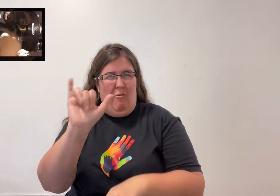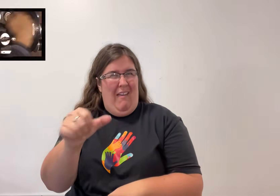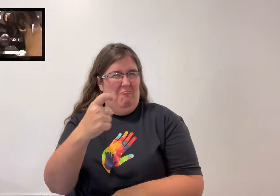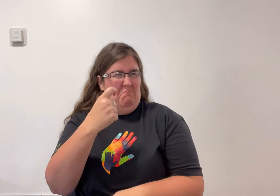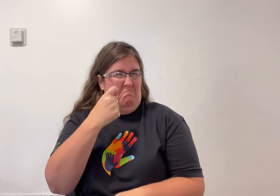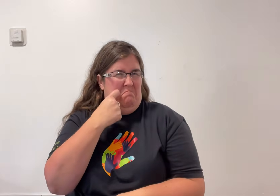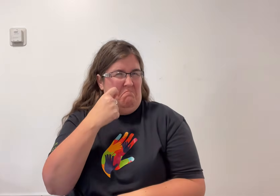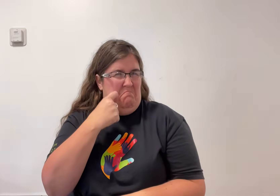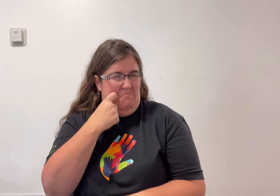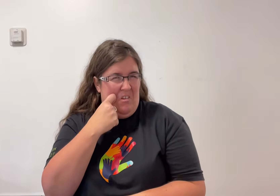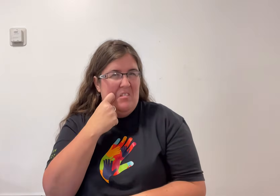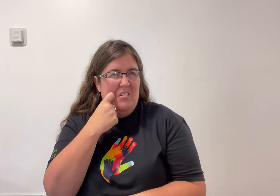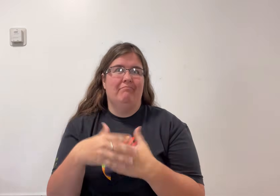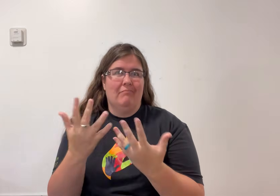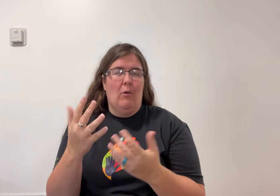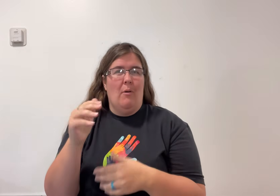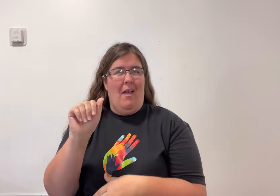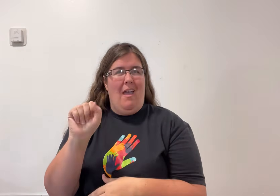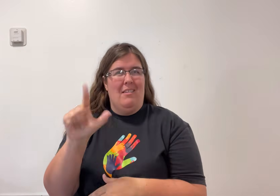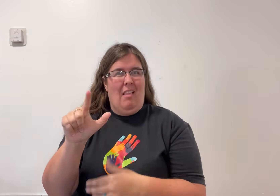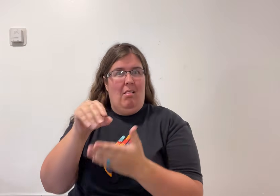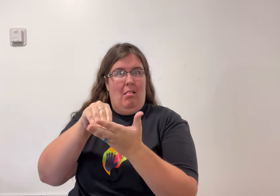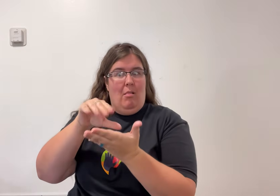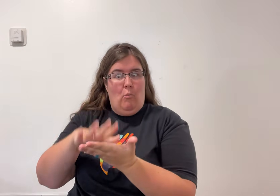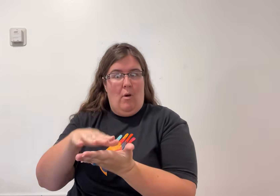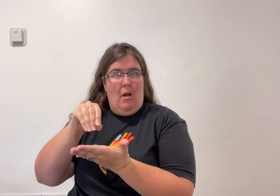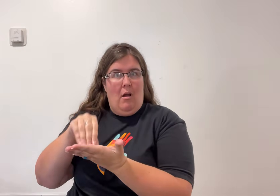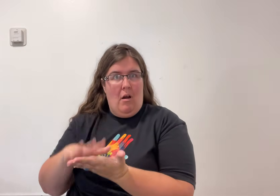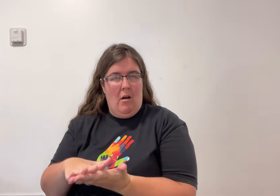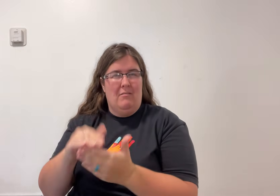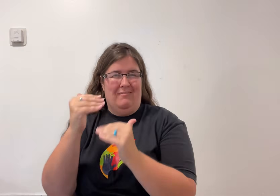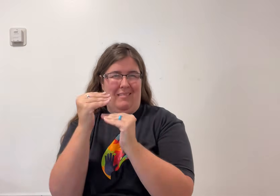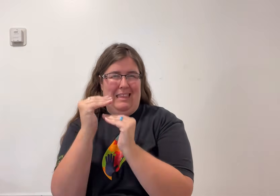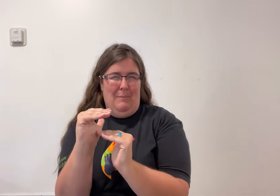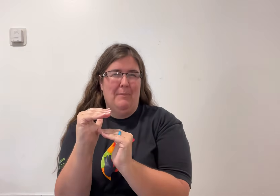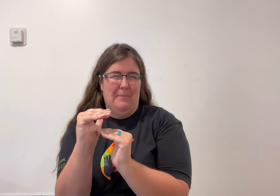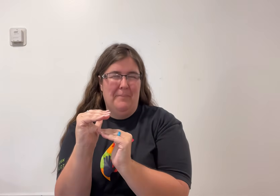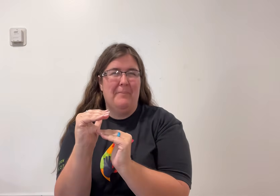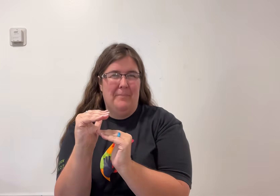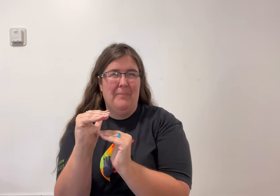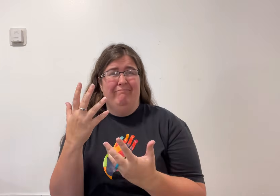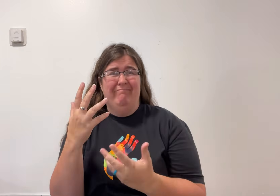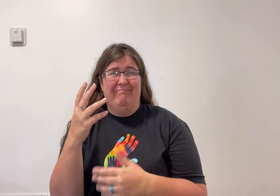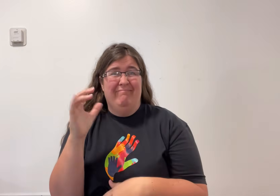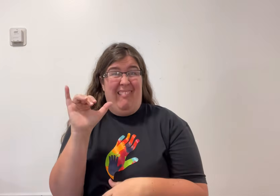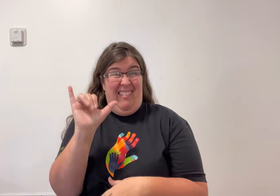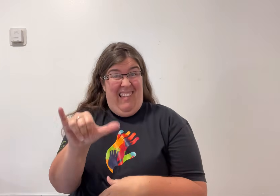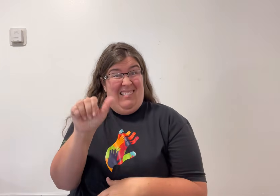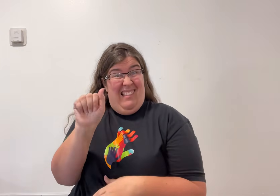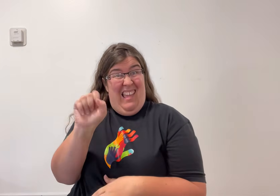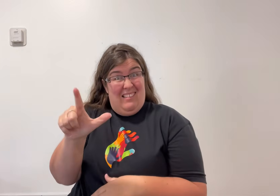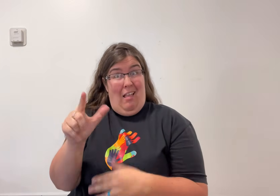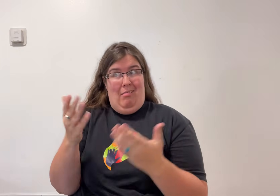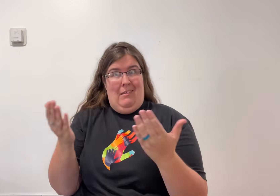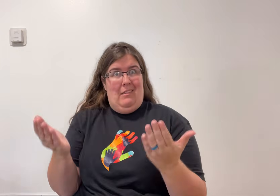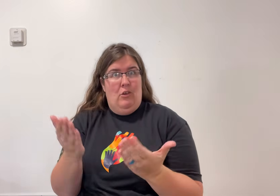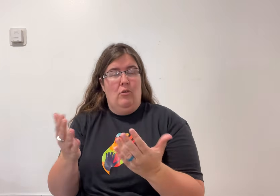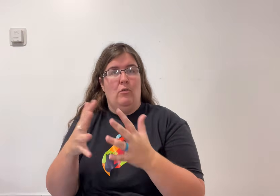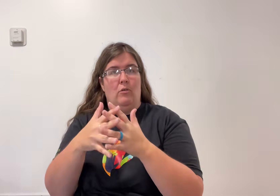film. And because that is such a recent invention, ASL records are limited. And that's ASL, where the